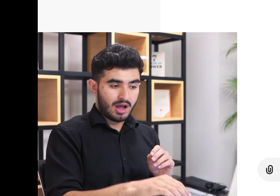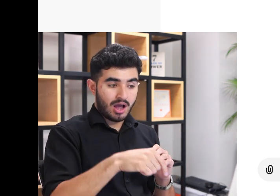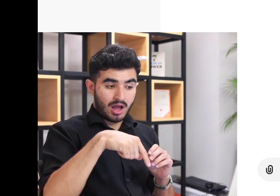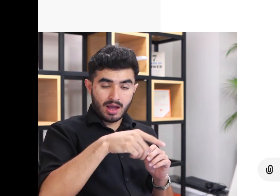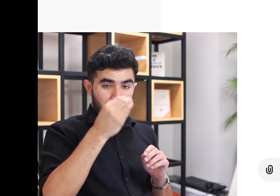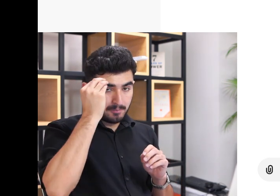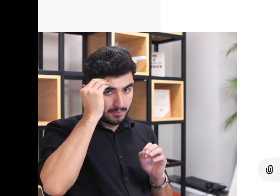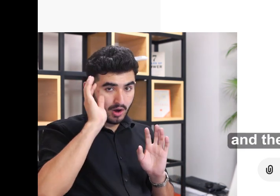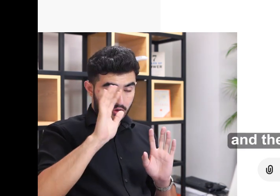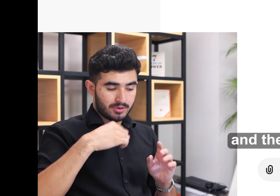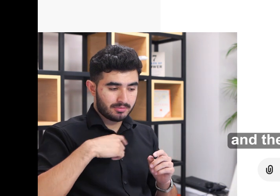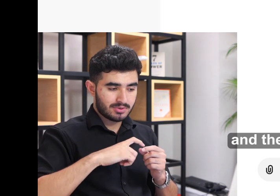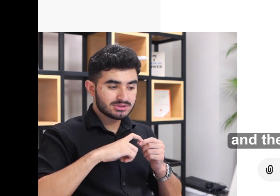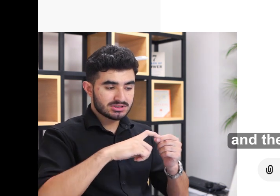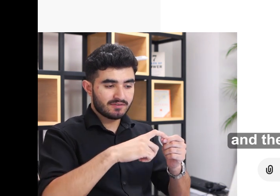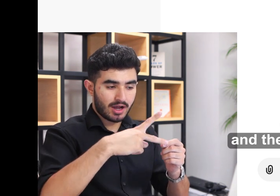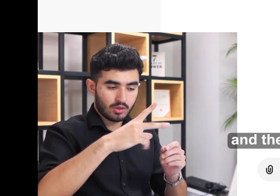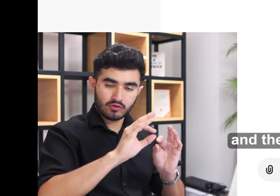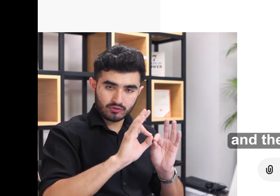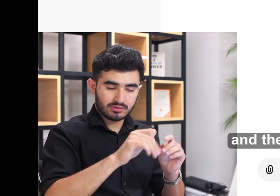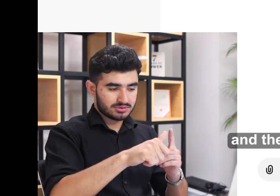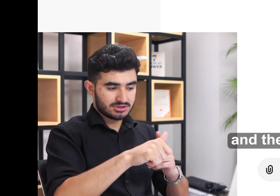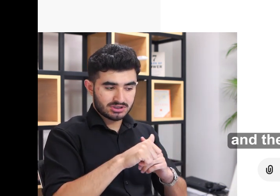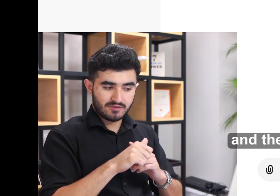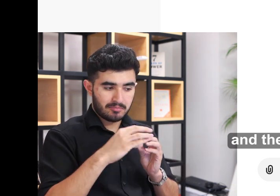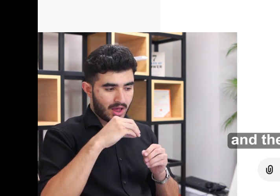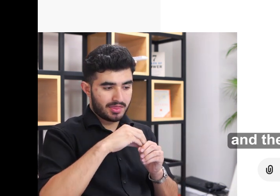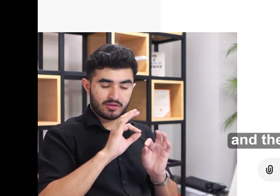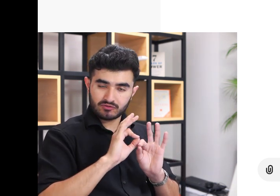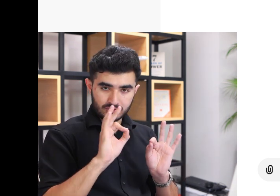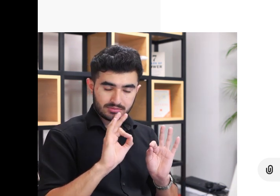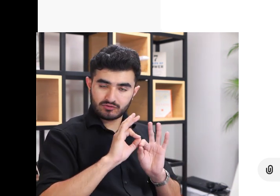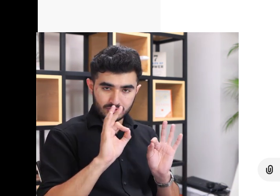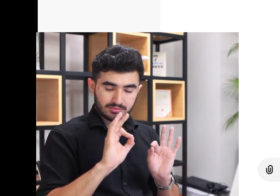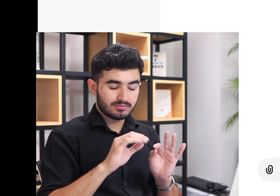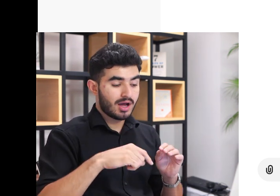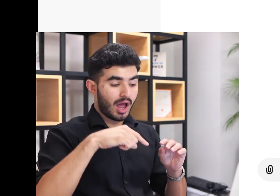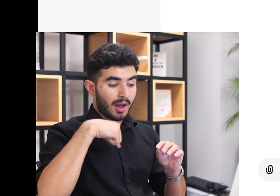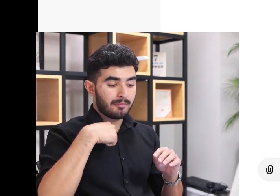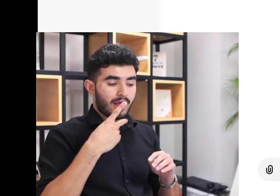prompts and the AI will generate responses for us.